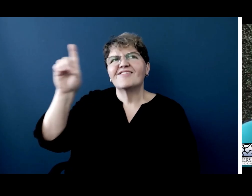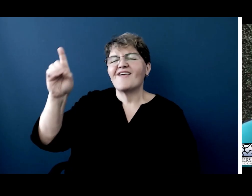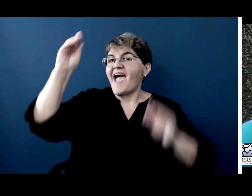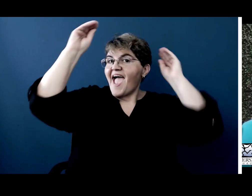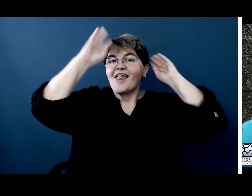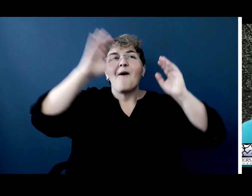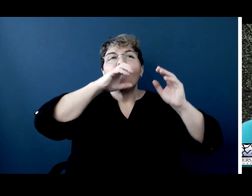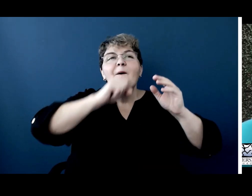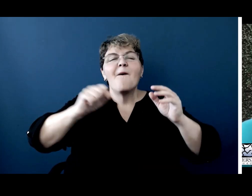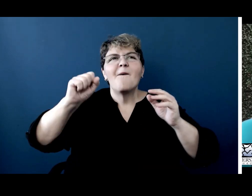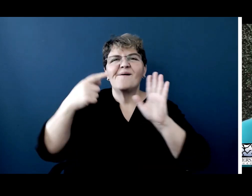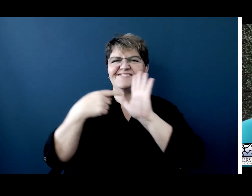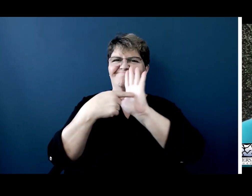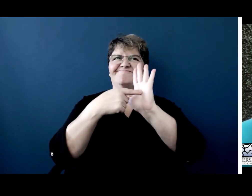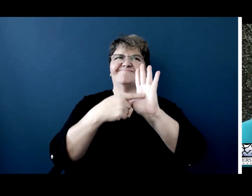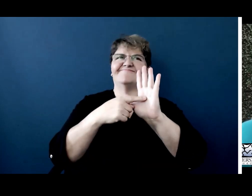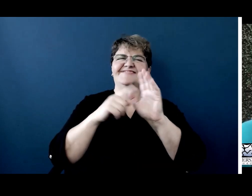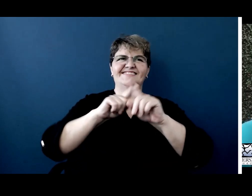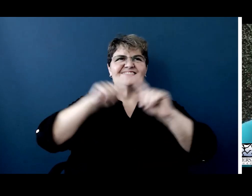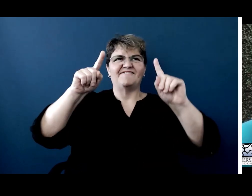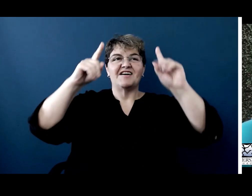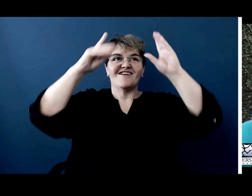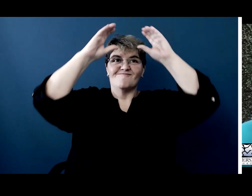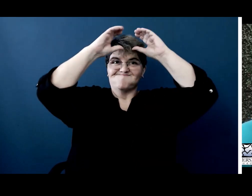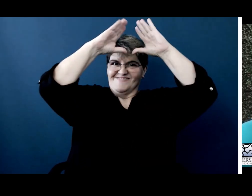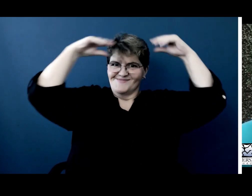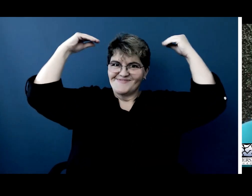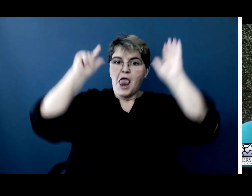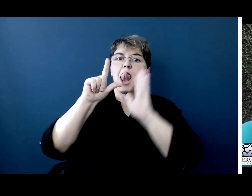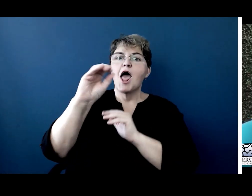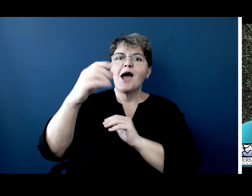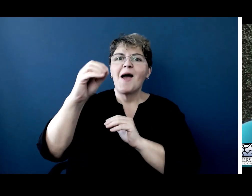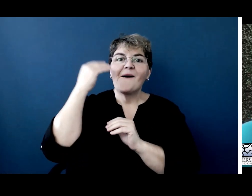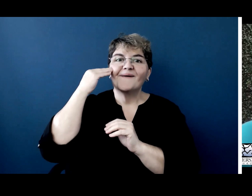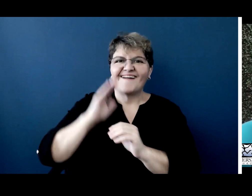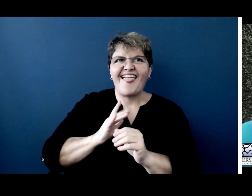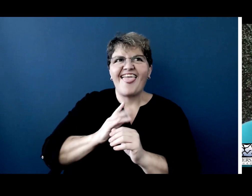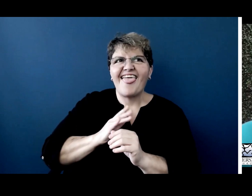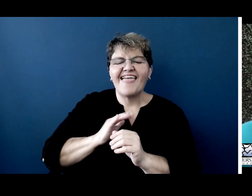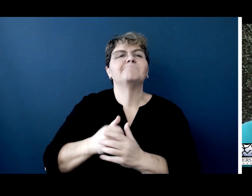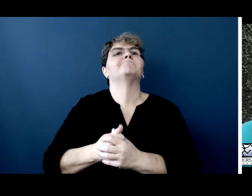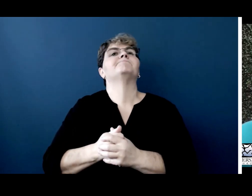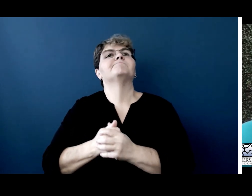were a pretty popular guy in high school. Tell me about that. Well, what I did in high school, I